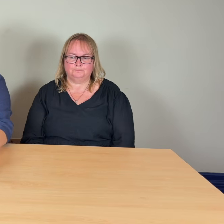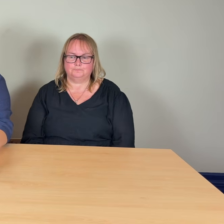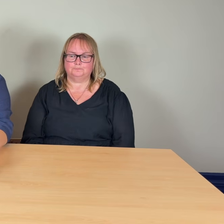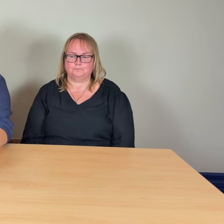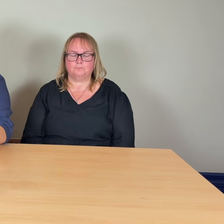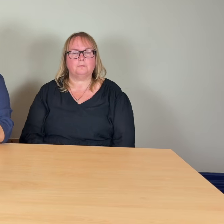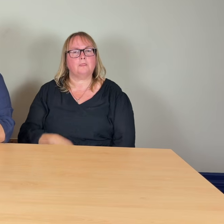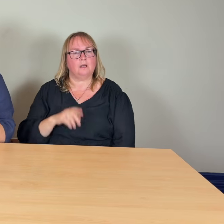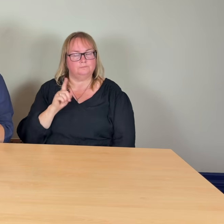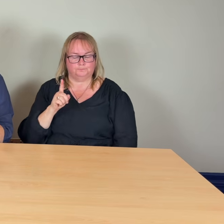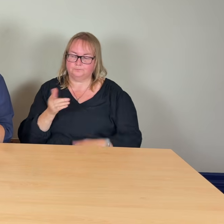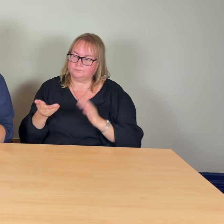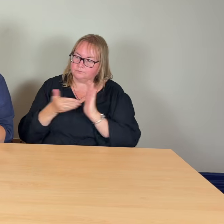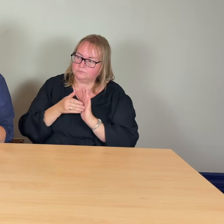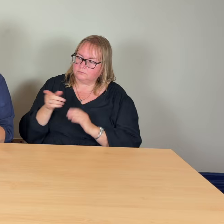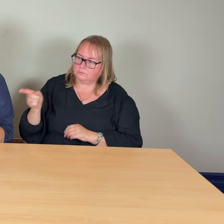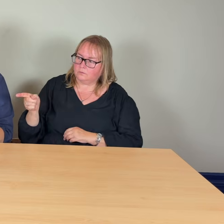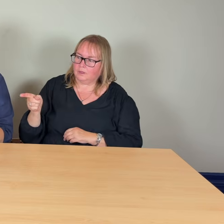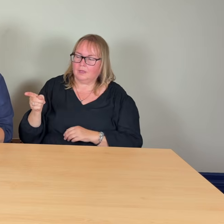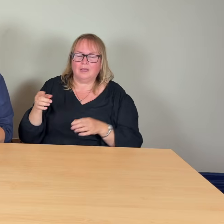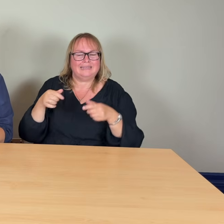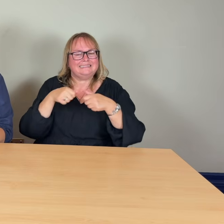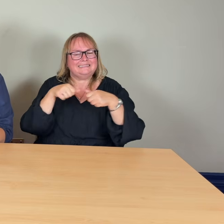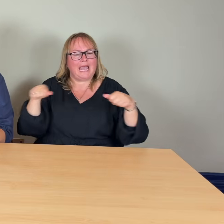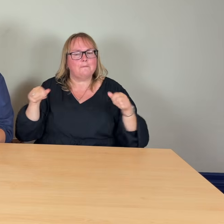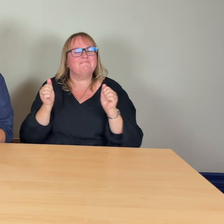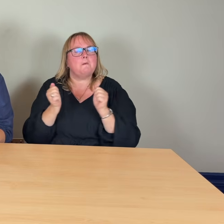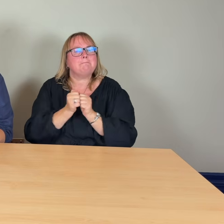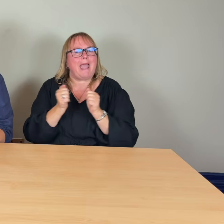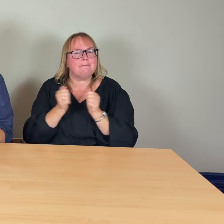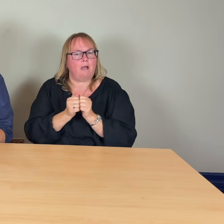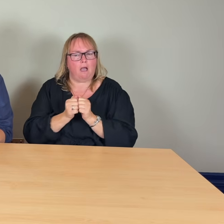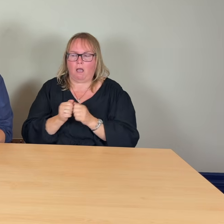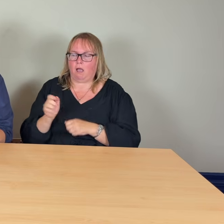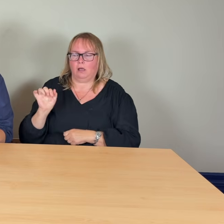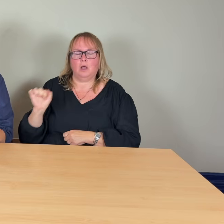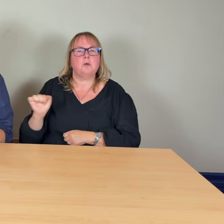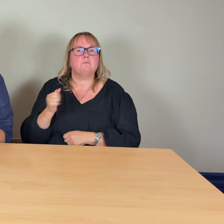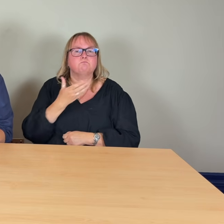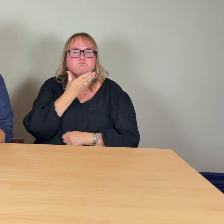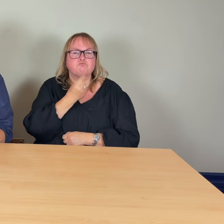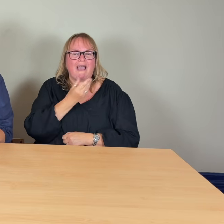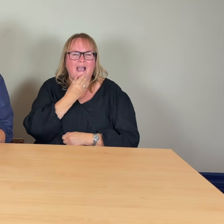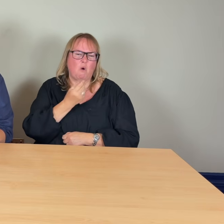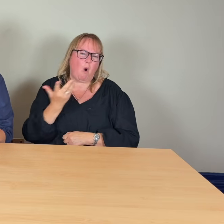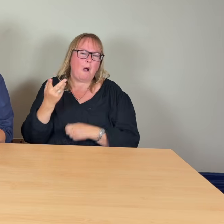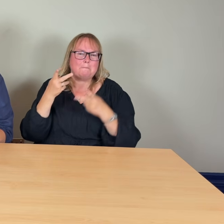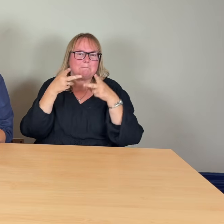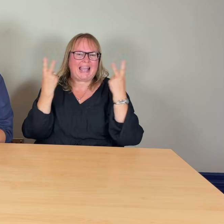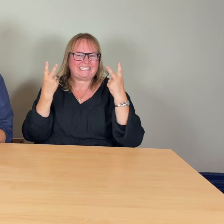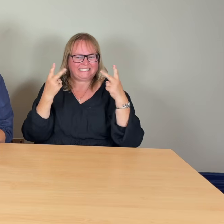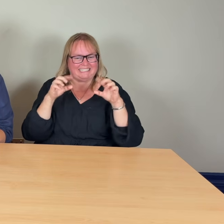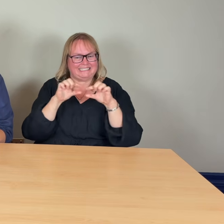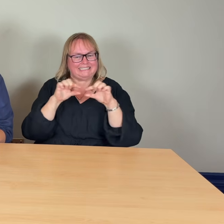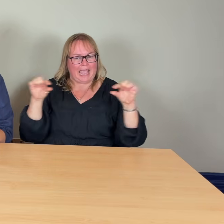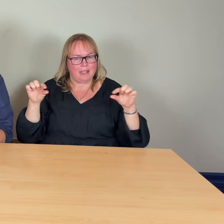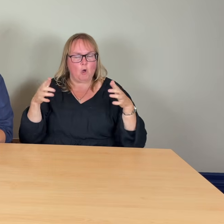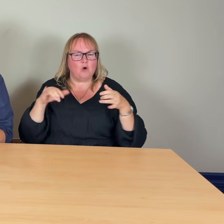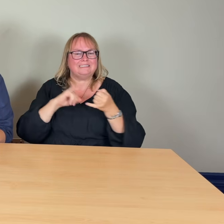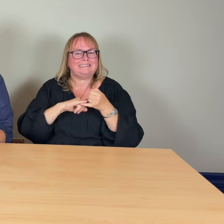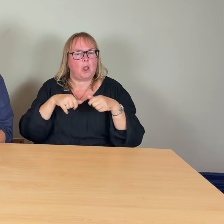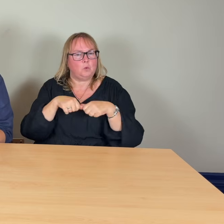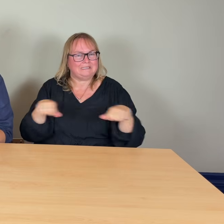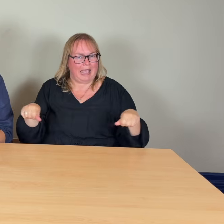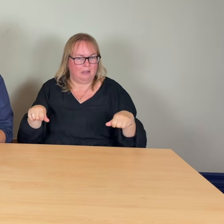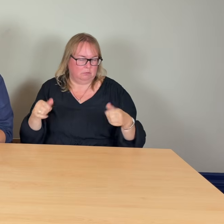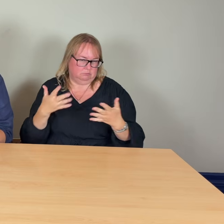You're also going to need some paper tape. I'm using brown paper tape, but you could use masking tape or sellotape if you haven't got